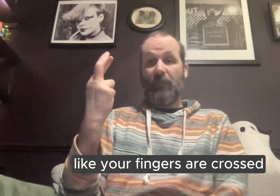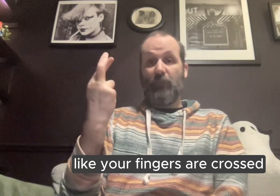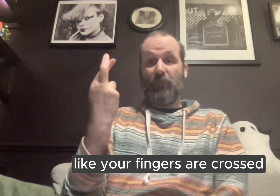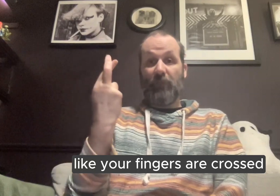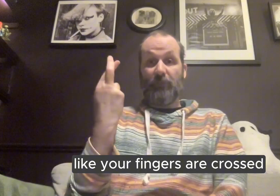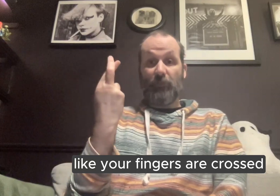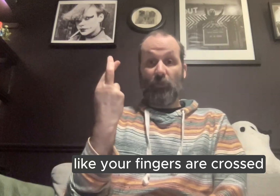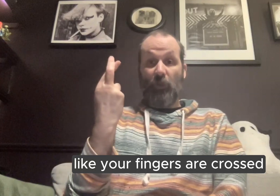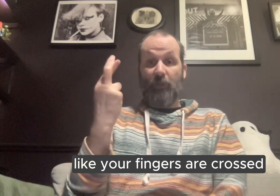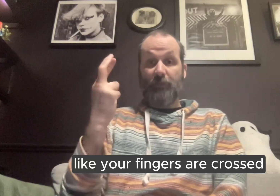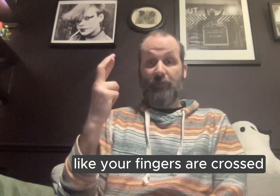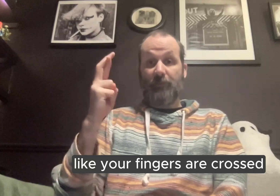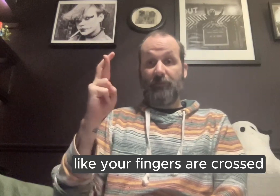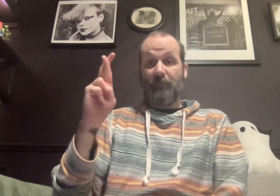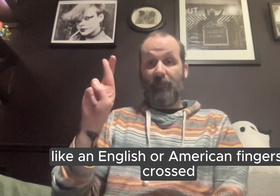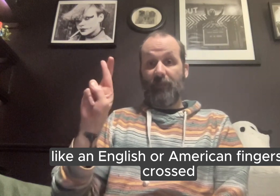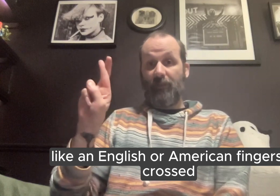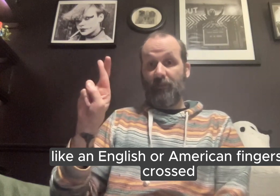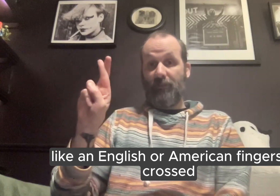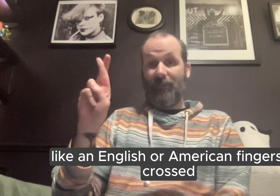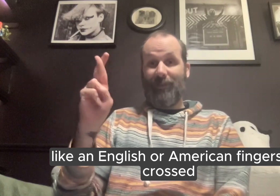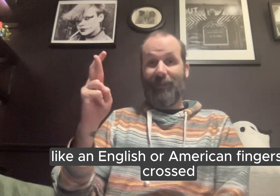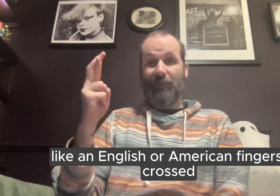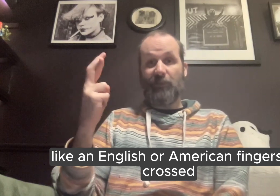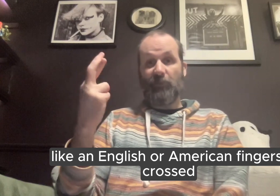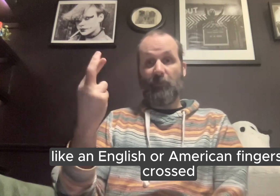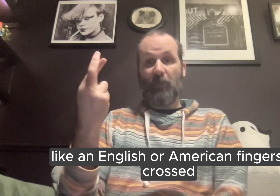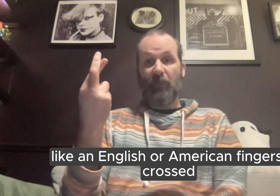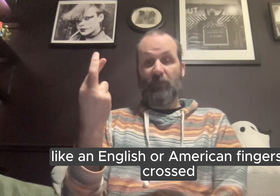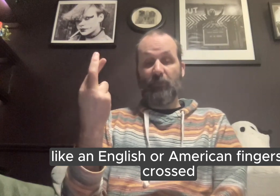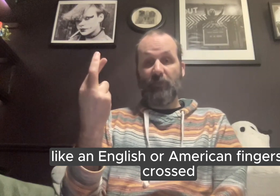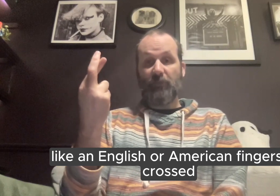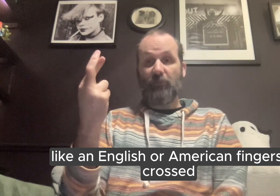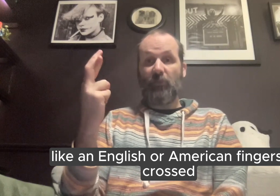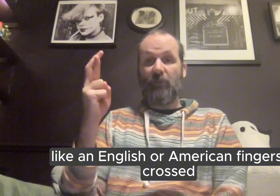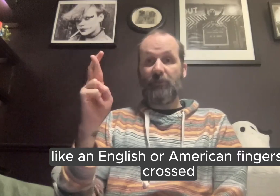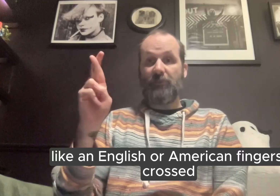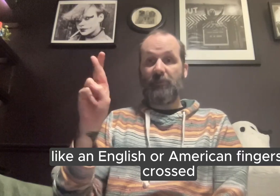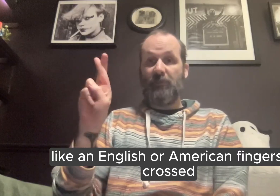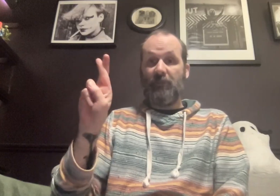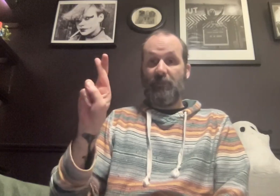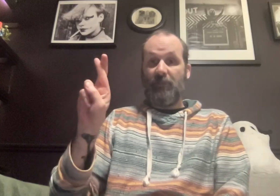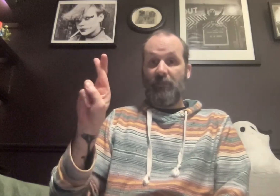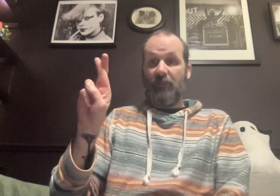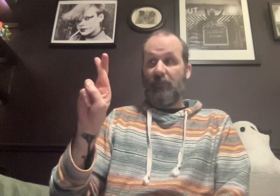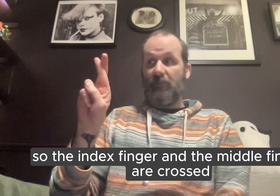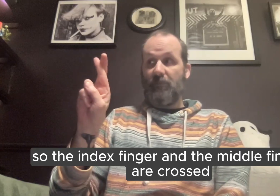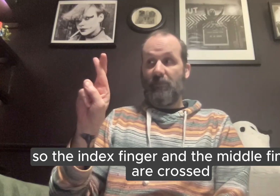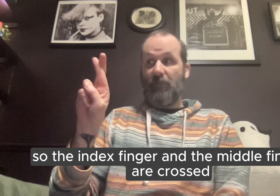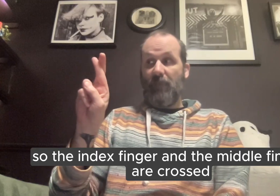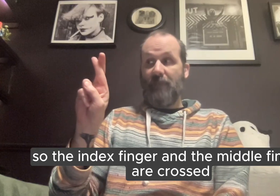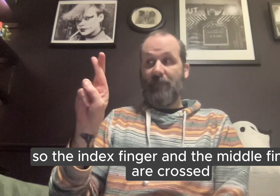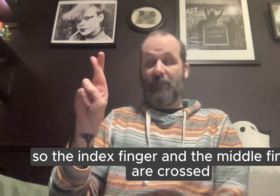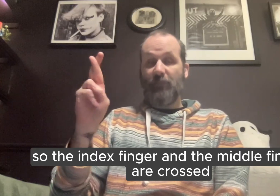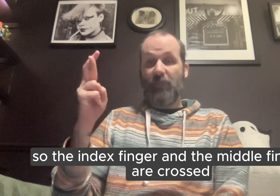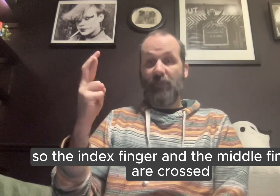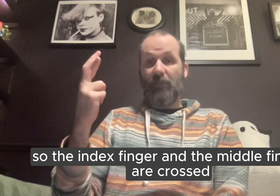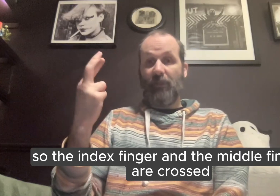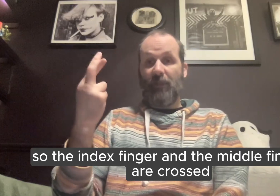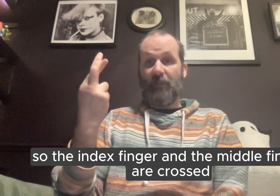like your fingers are crossed, like an English or American fingers crossed. So the index finger and